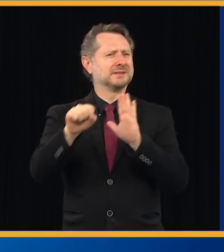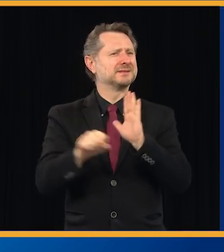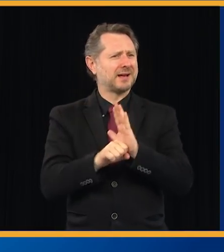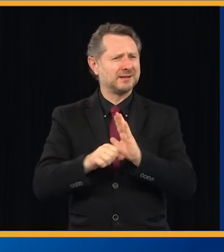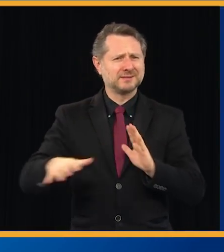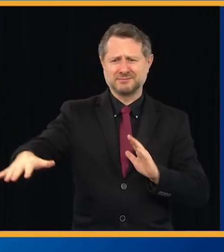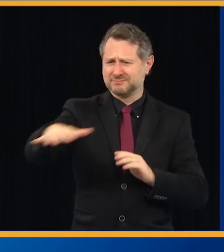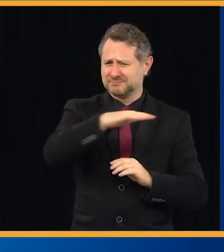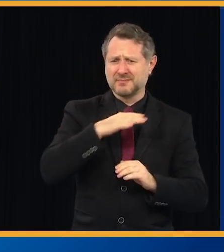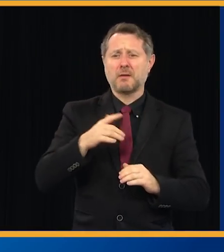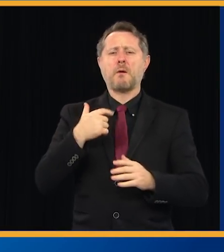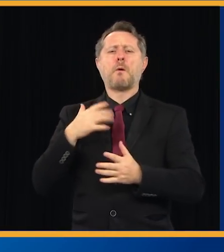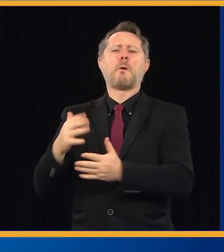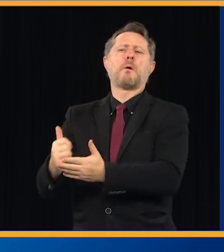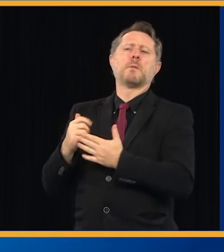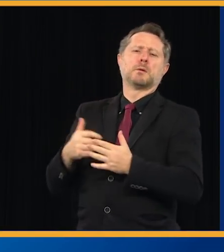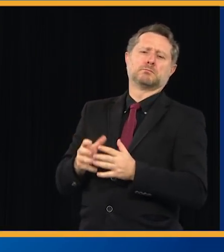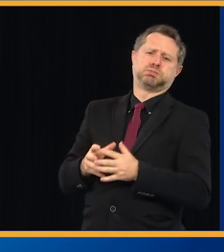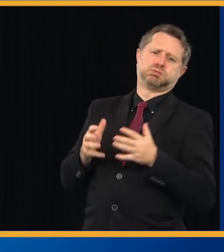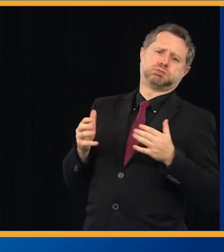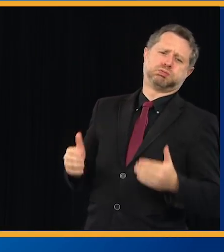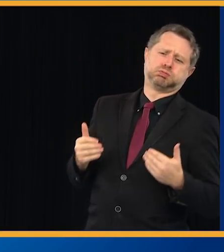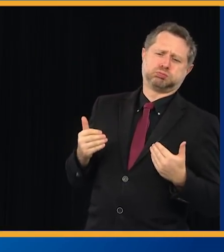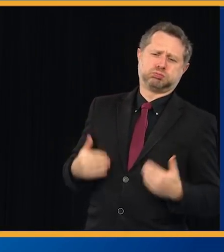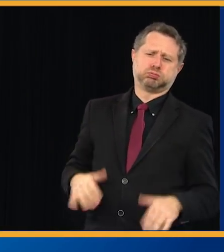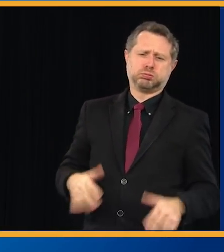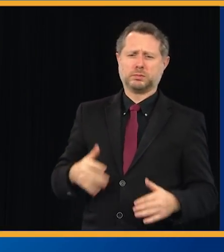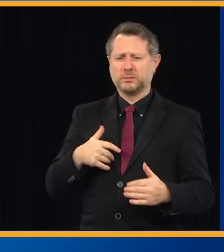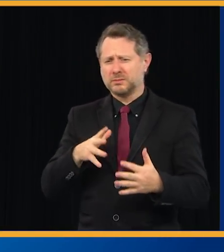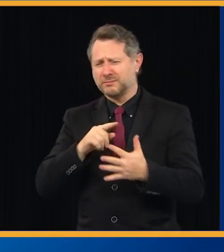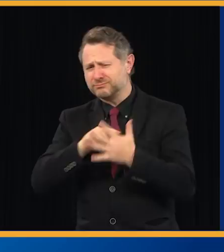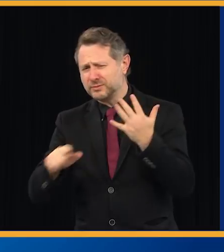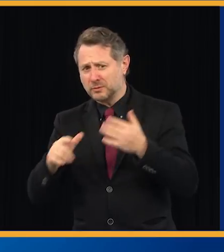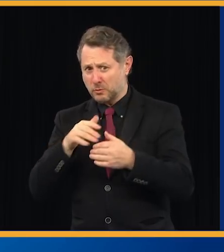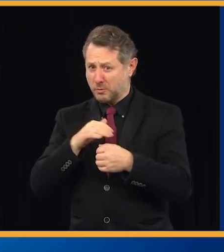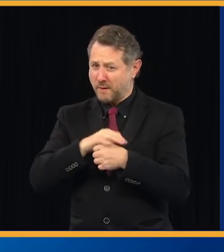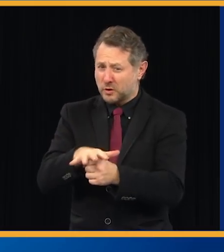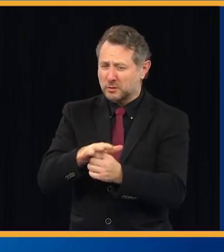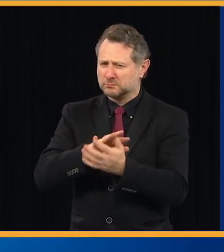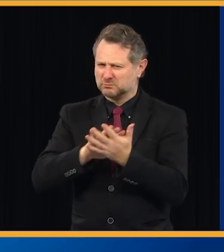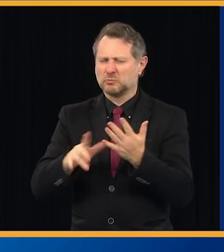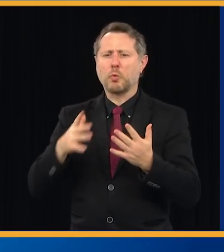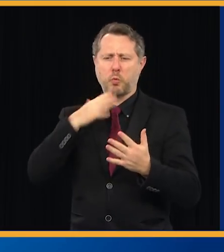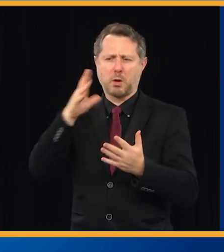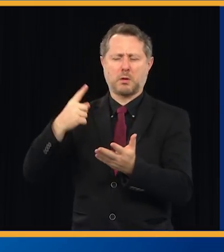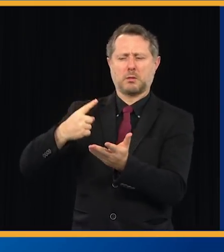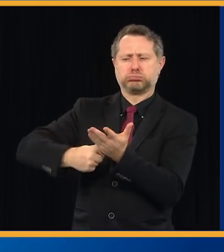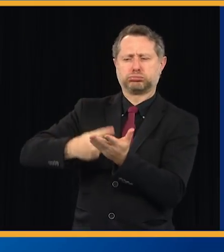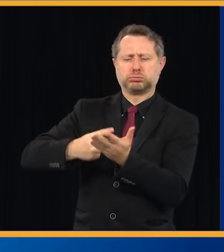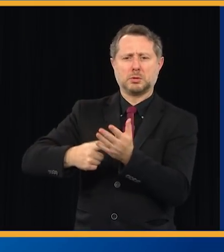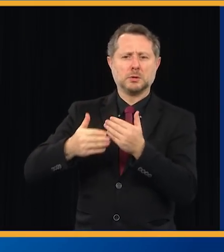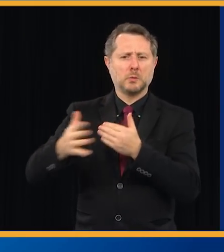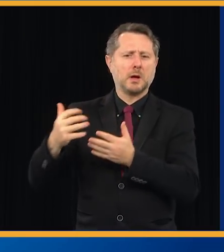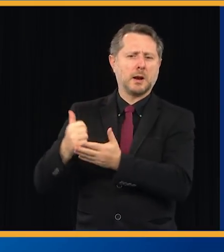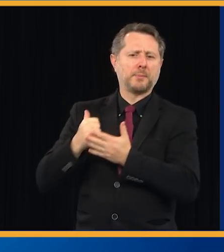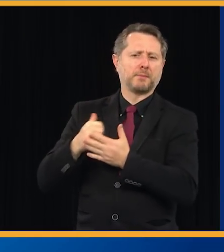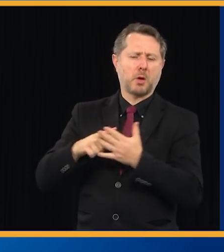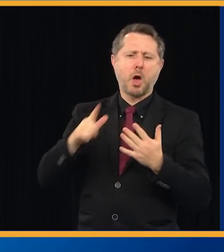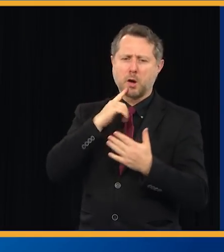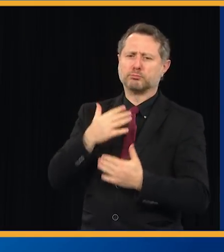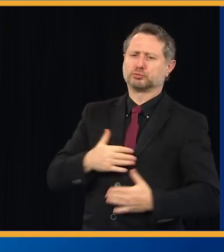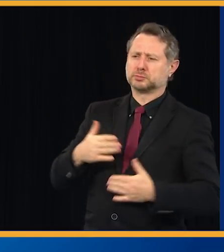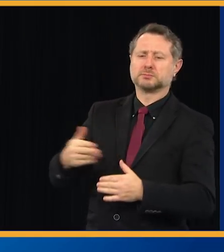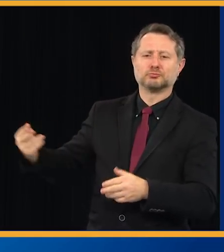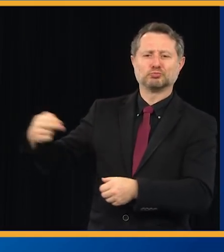helpful here in dealing with this virus, and he's going to be even more helpful as we go forward. So it's a pleasure to be with him. To my right, Melissa